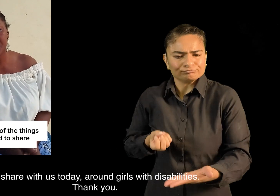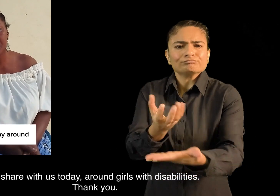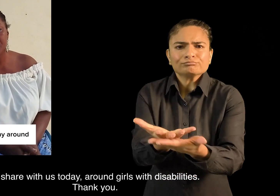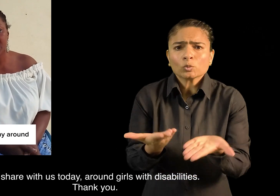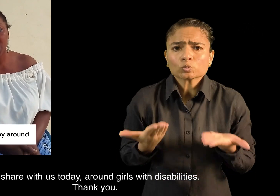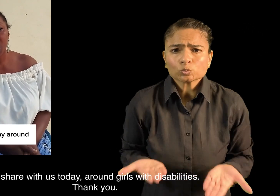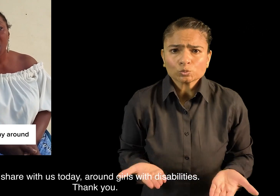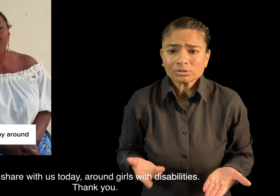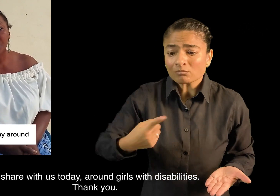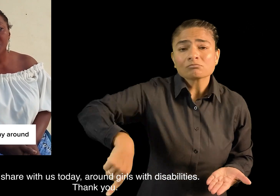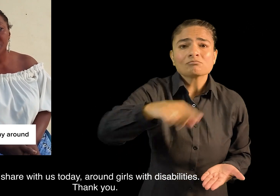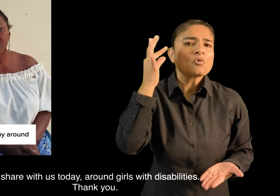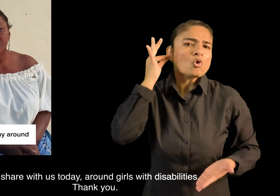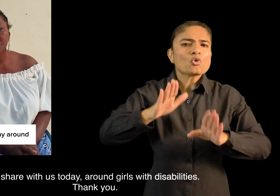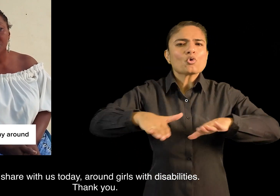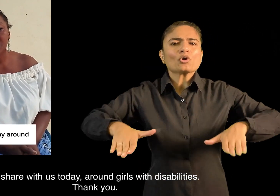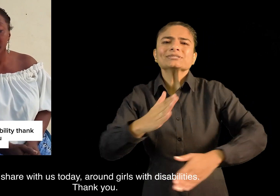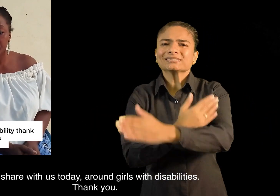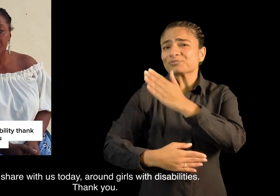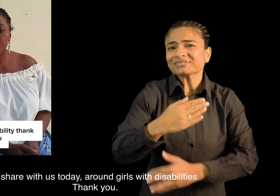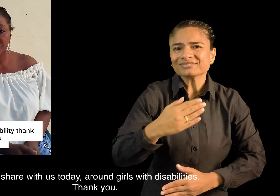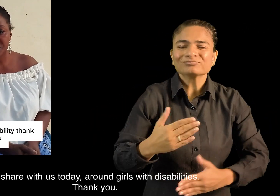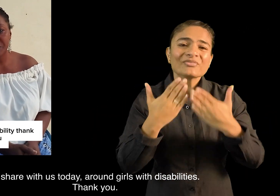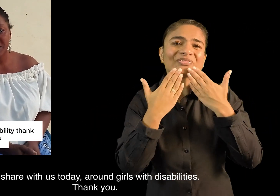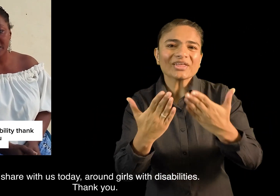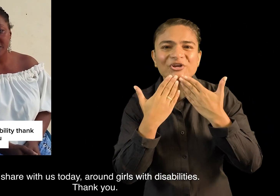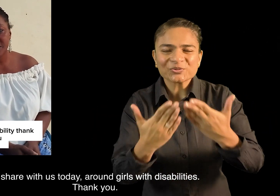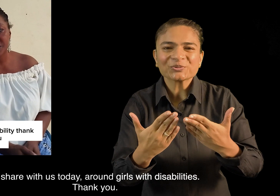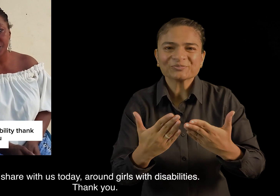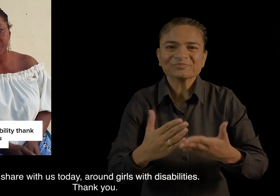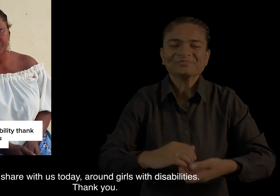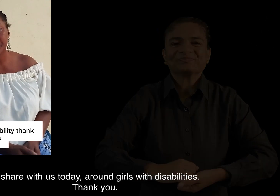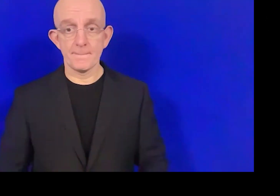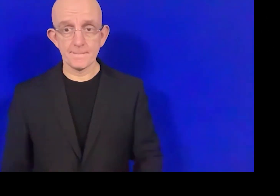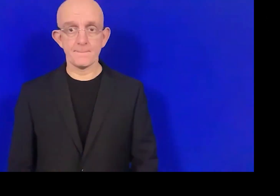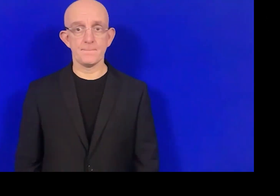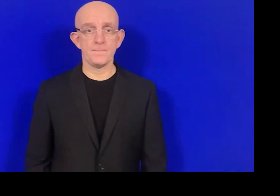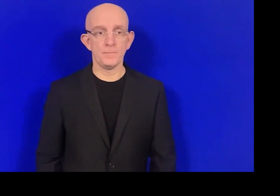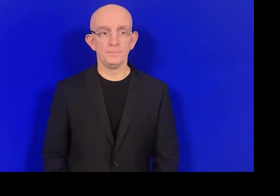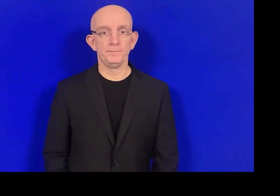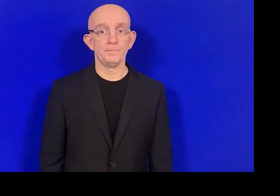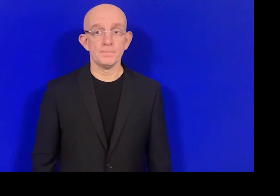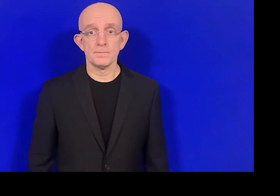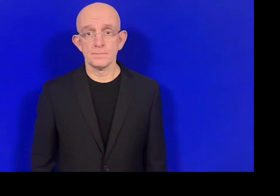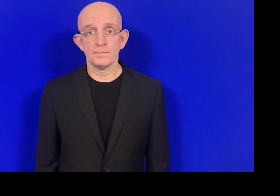share with us today around girls with disability. Thank you.